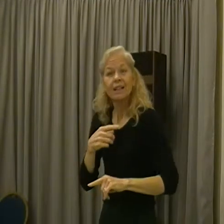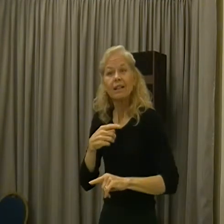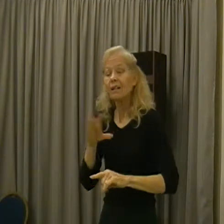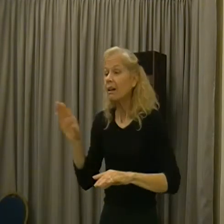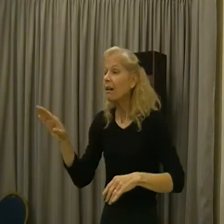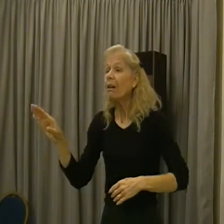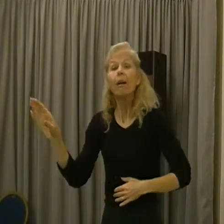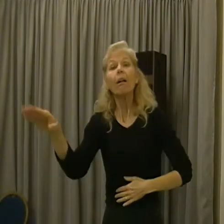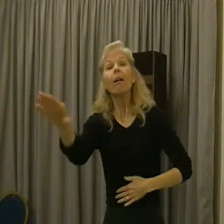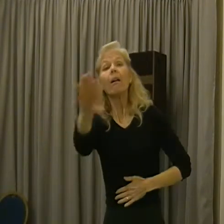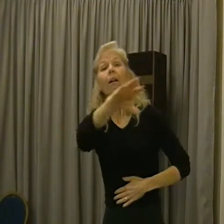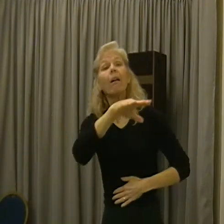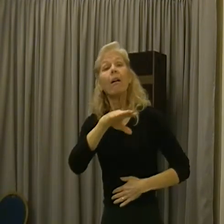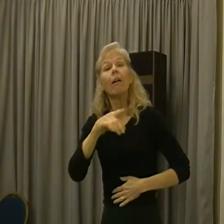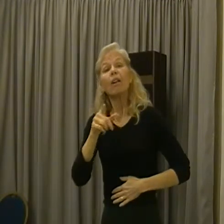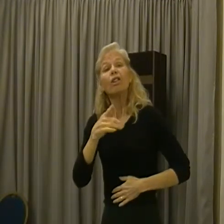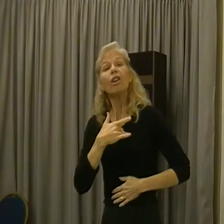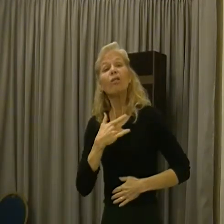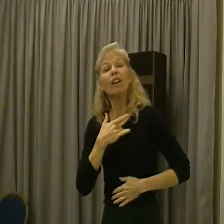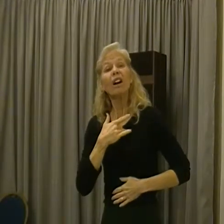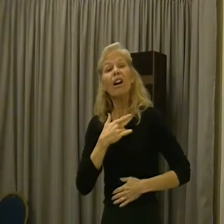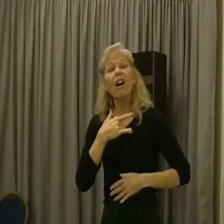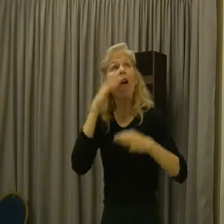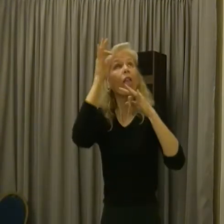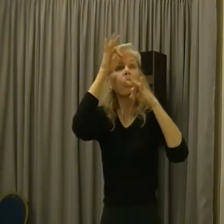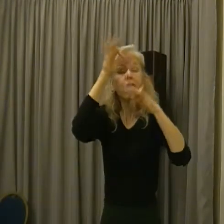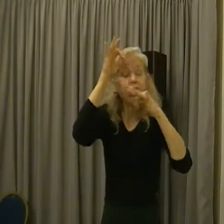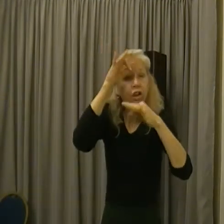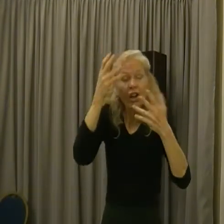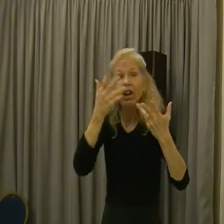Our wisdom certainly fades in the light of God's wisdom.